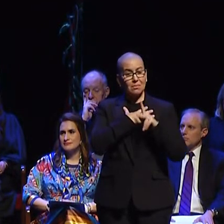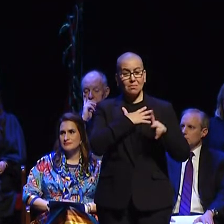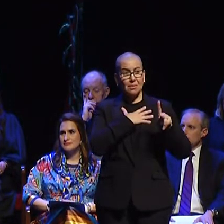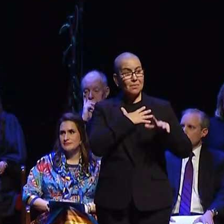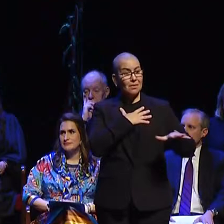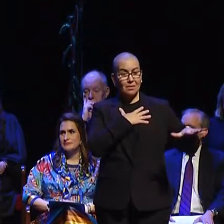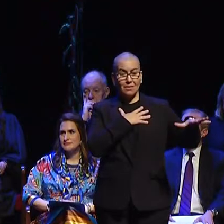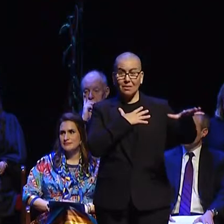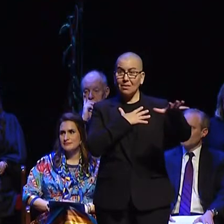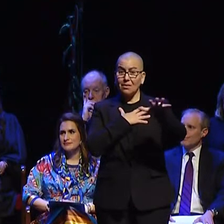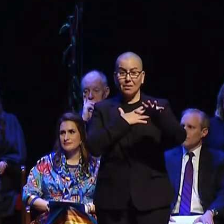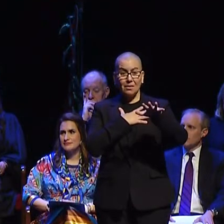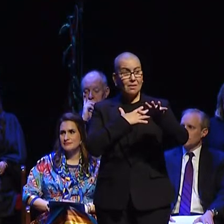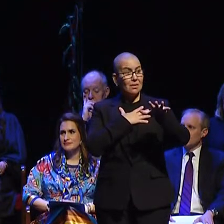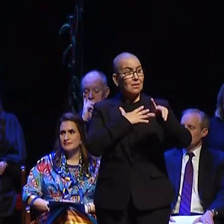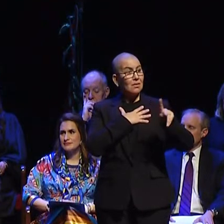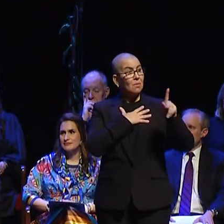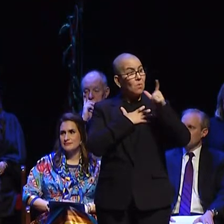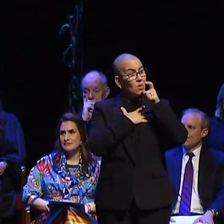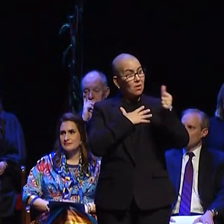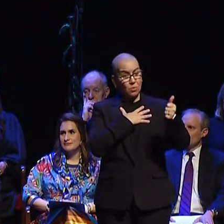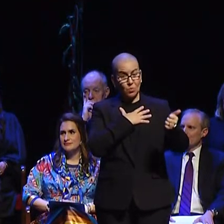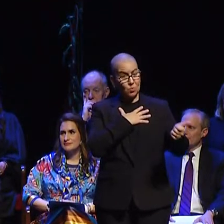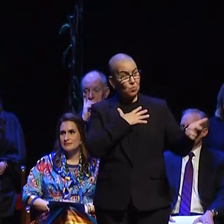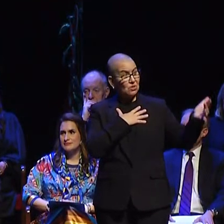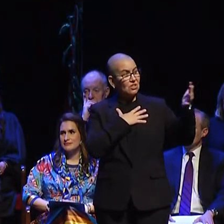any matter that happens in the world.